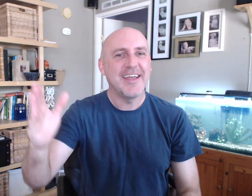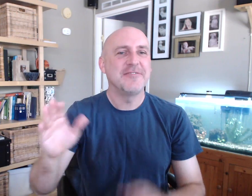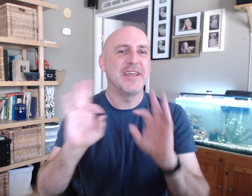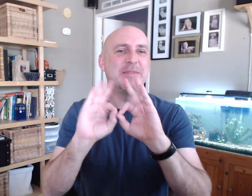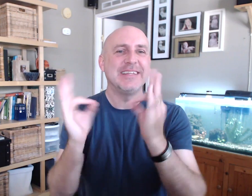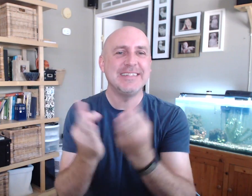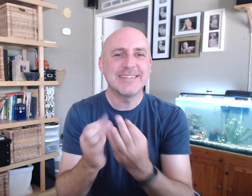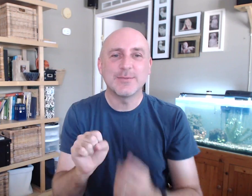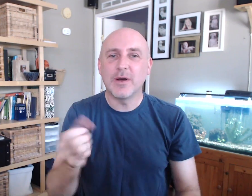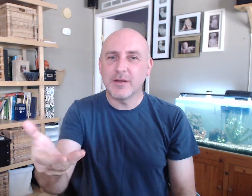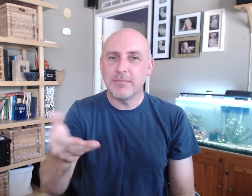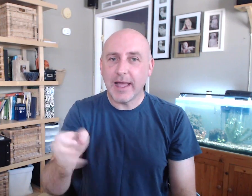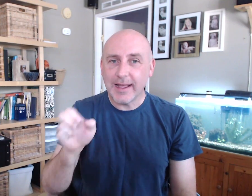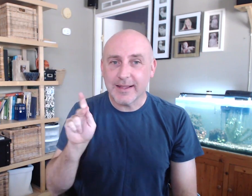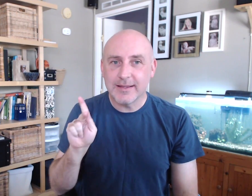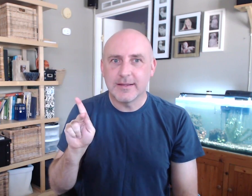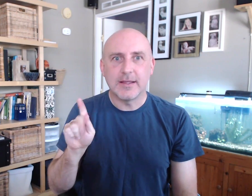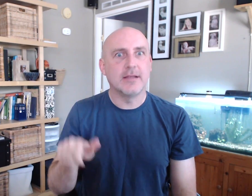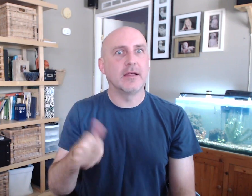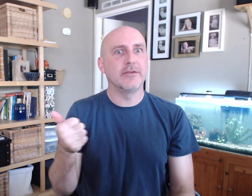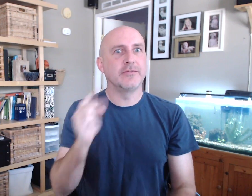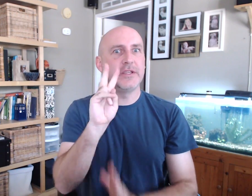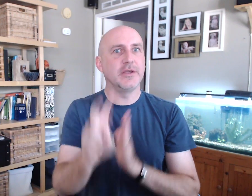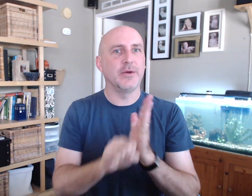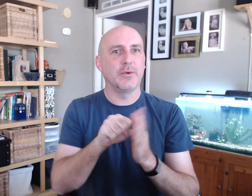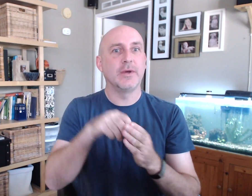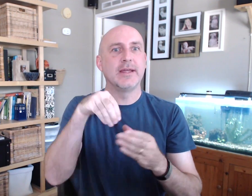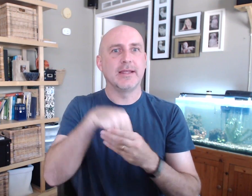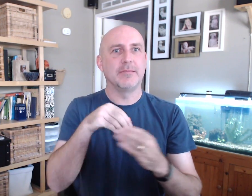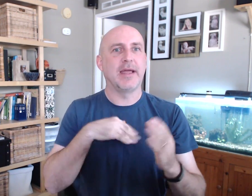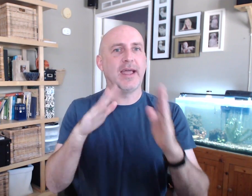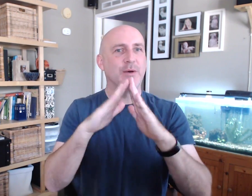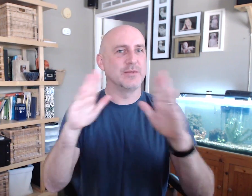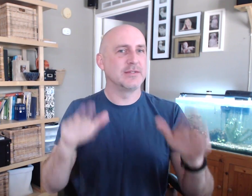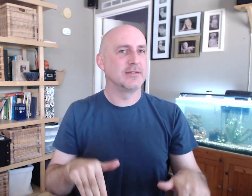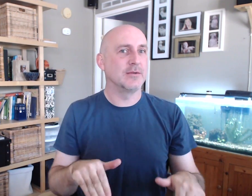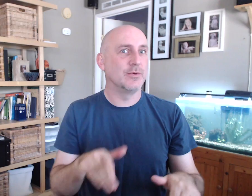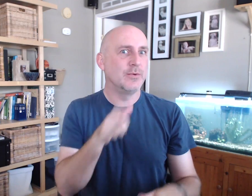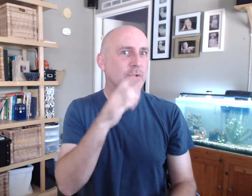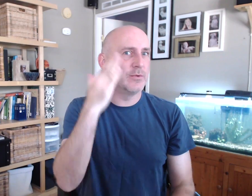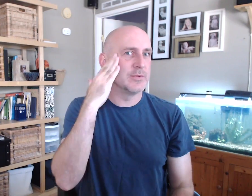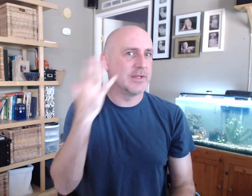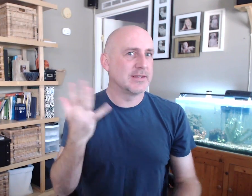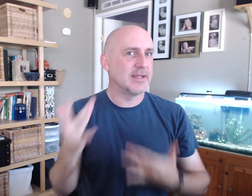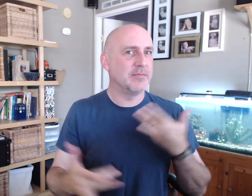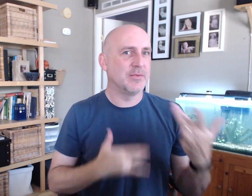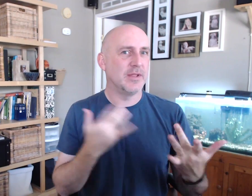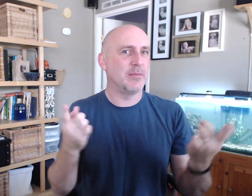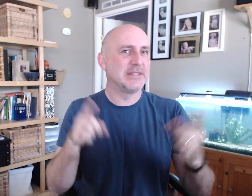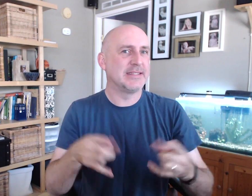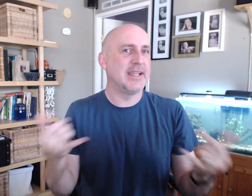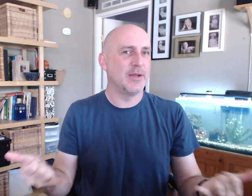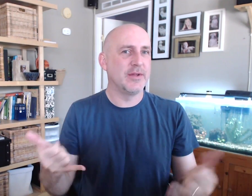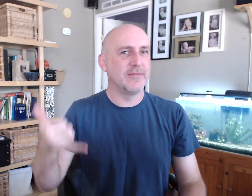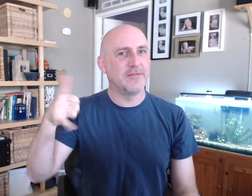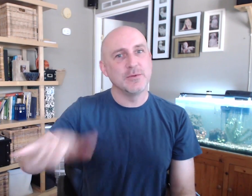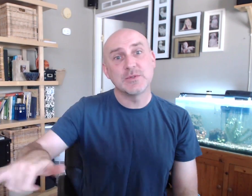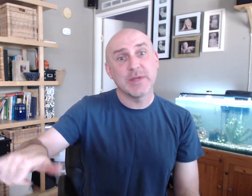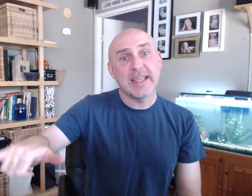Hi families, welcome back. Another video in my house. So who knows what excitement will happen today with phones